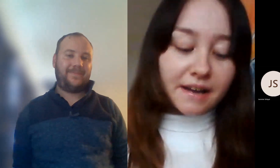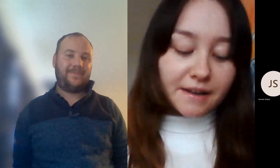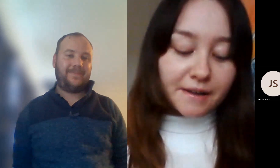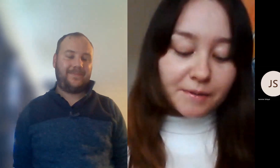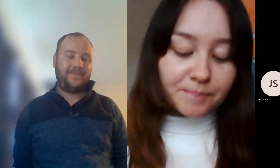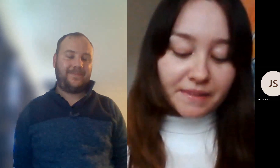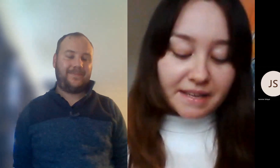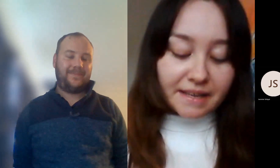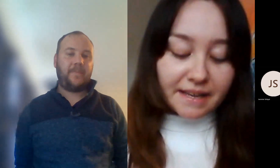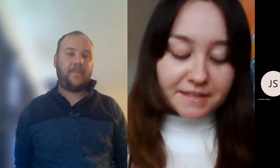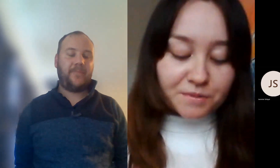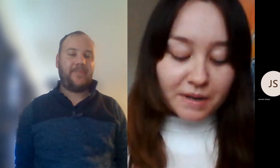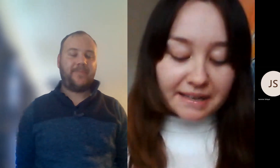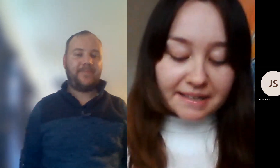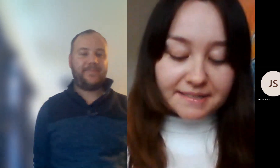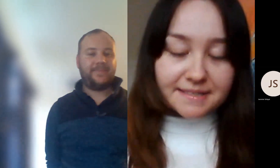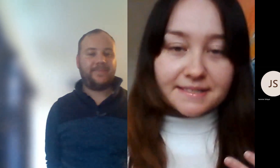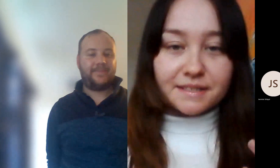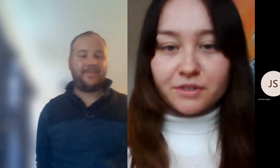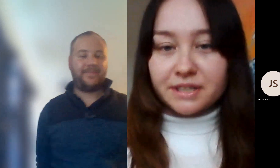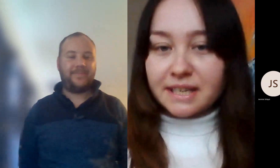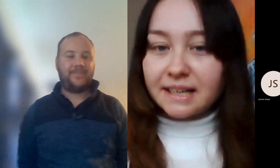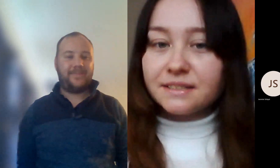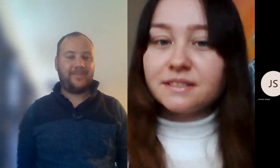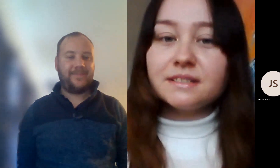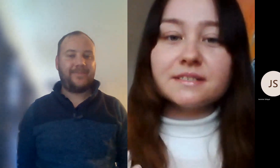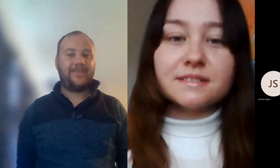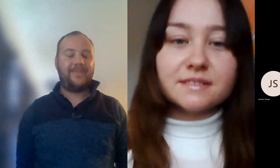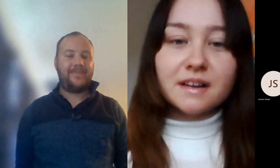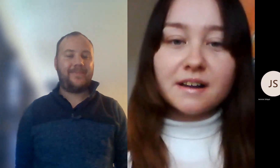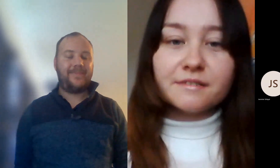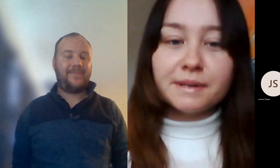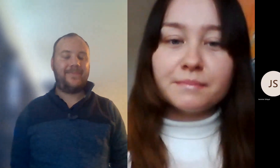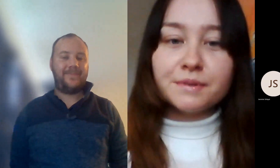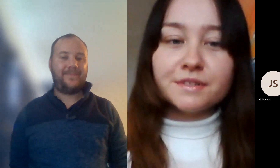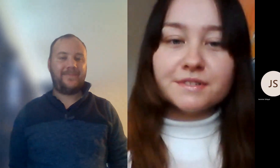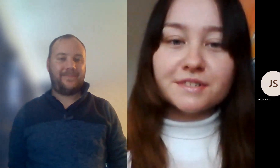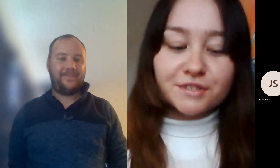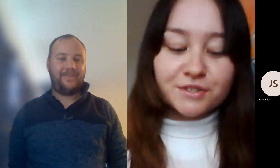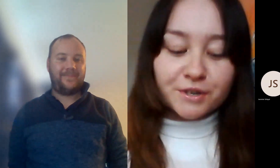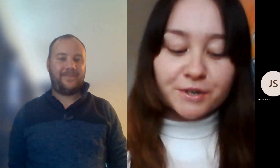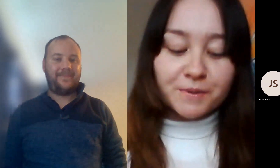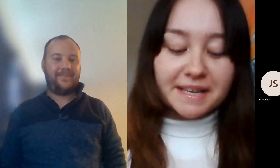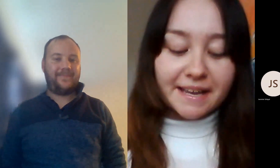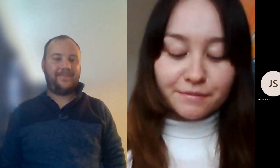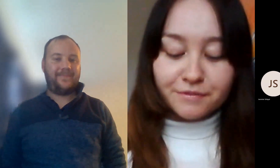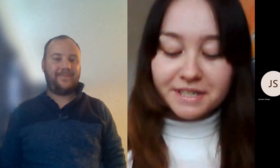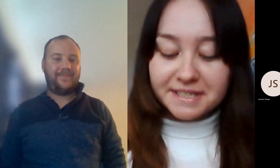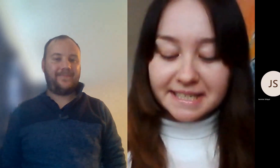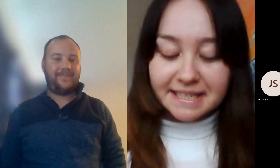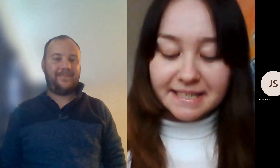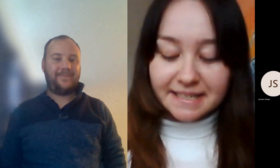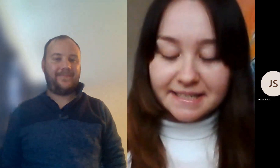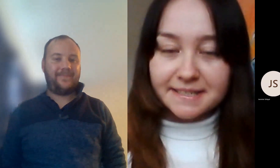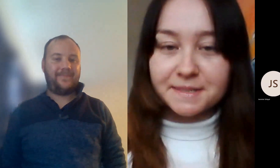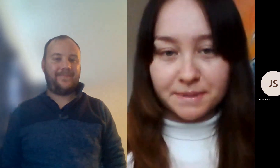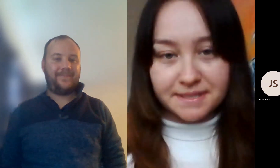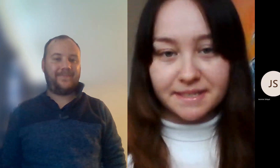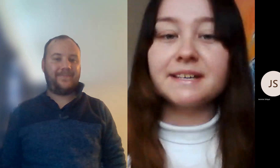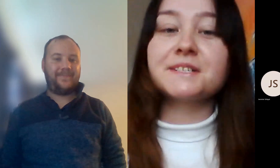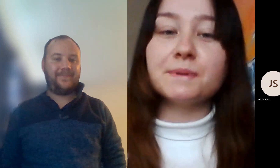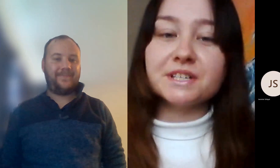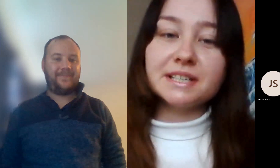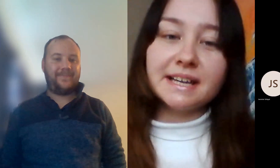directors, as well as different candidates and staff members. So every day